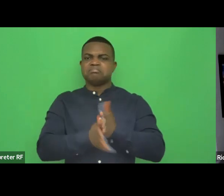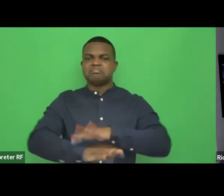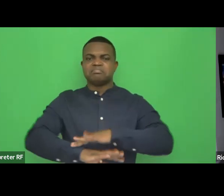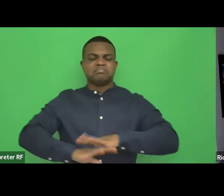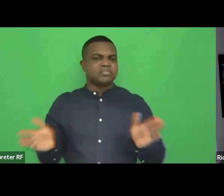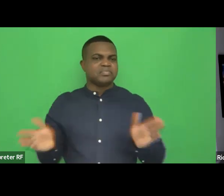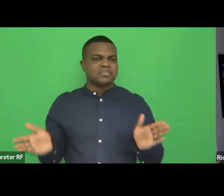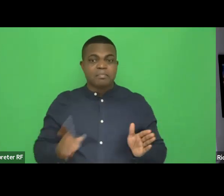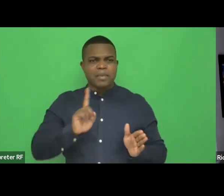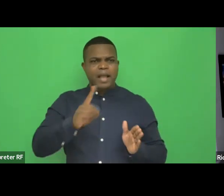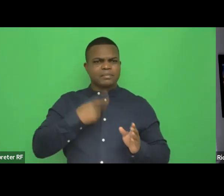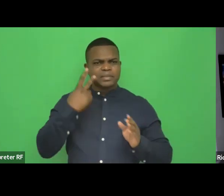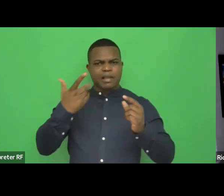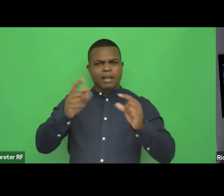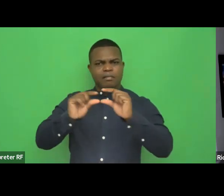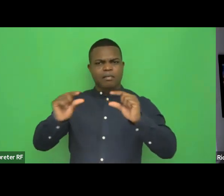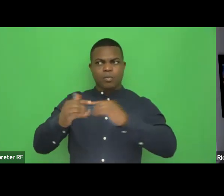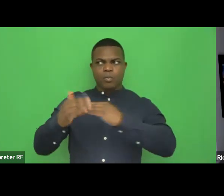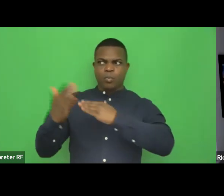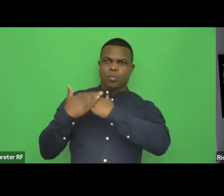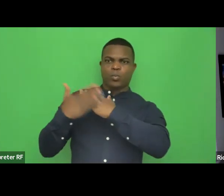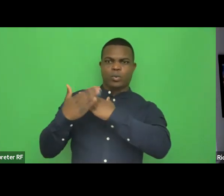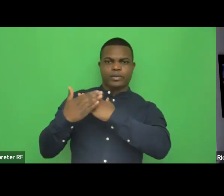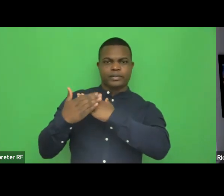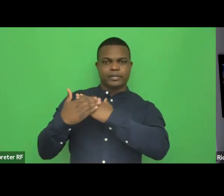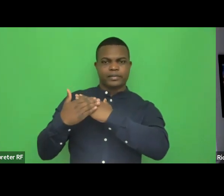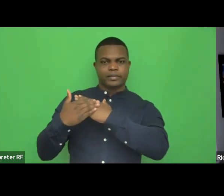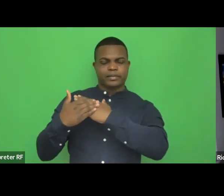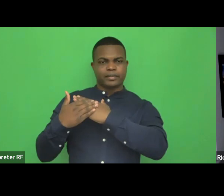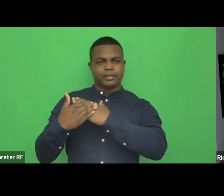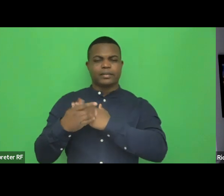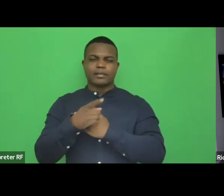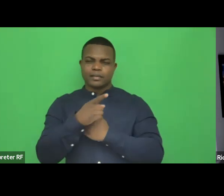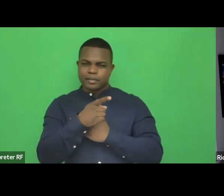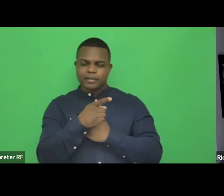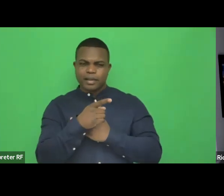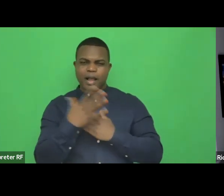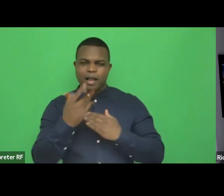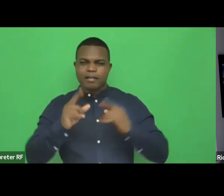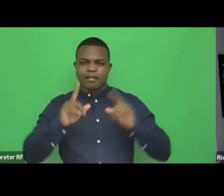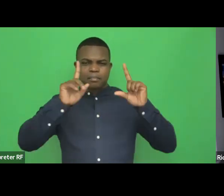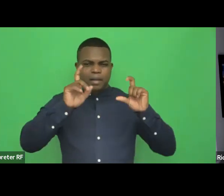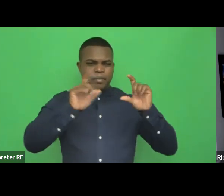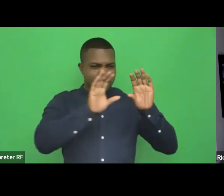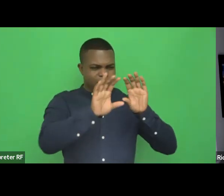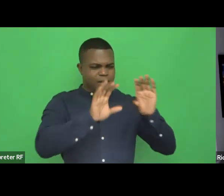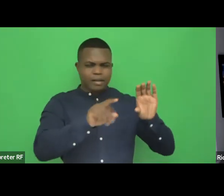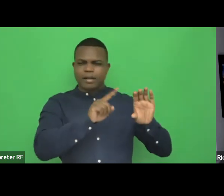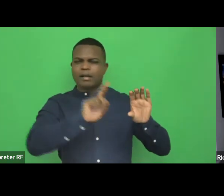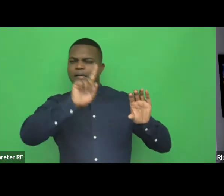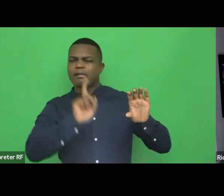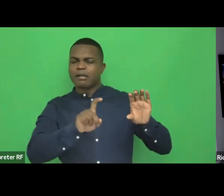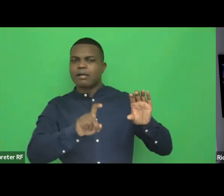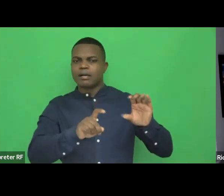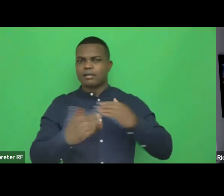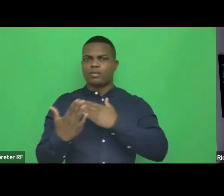got some missing heading levels or something like that in there. Now, I'm actually going to just go ahead